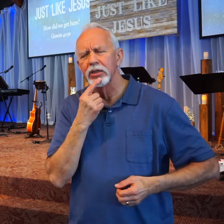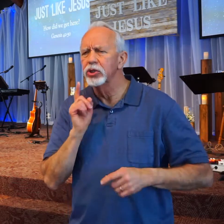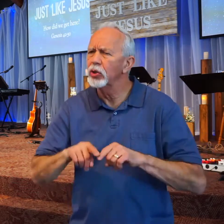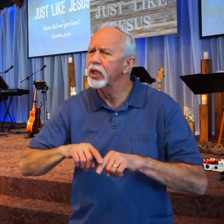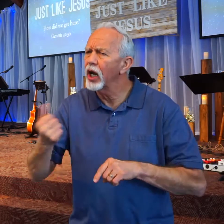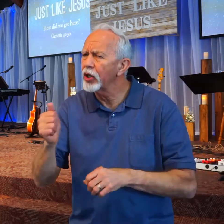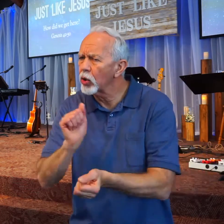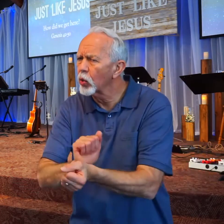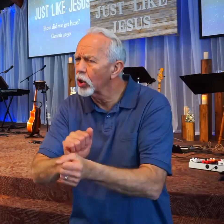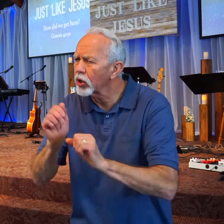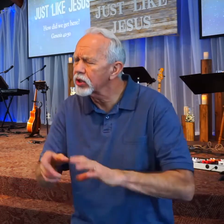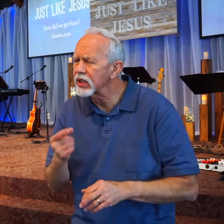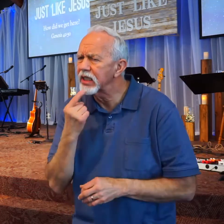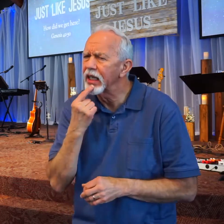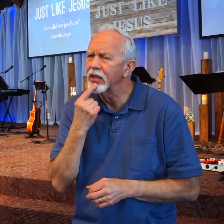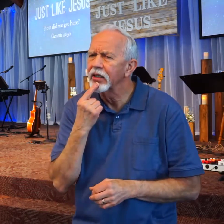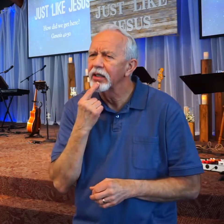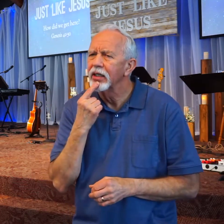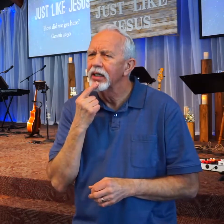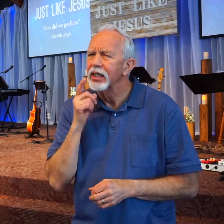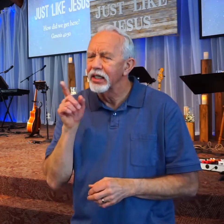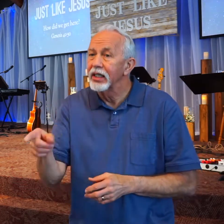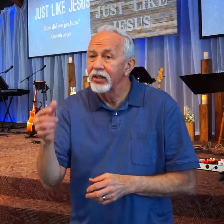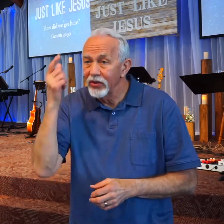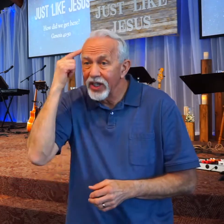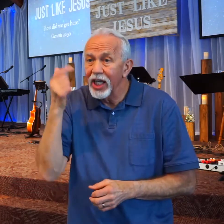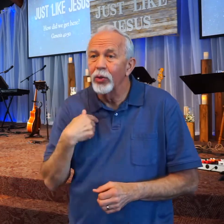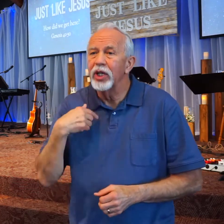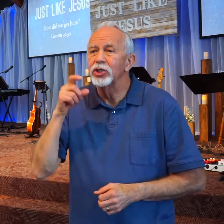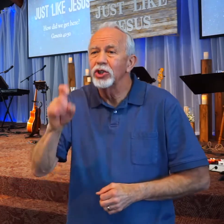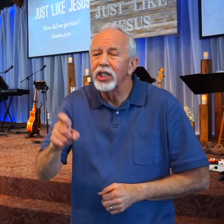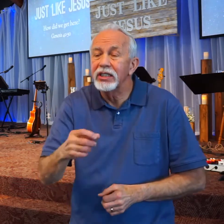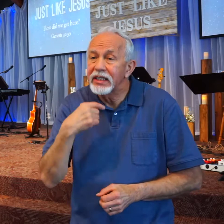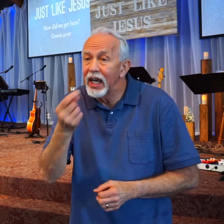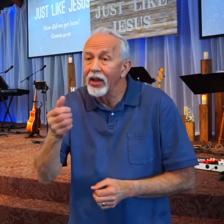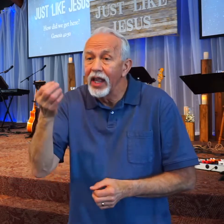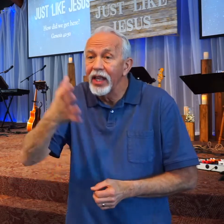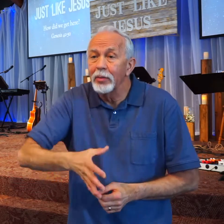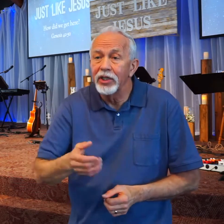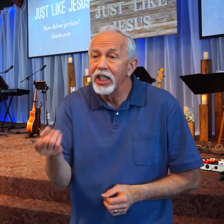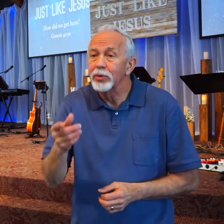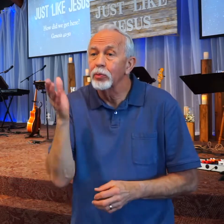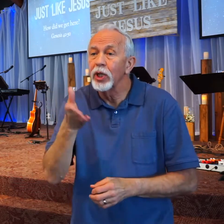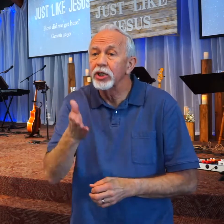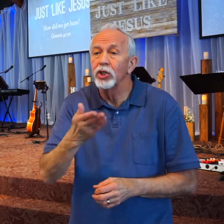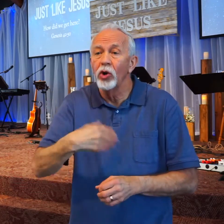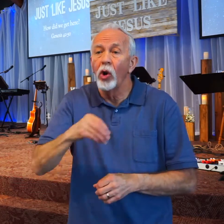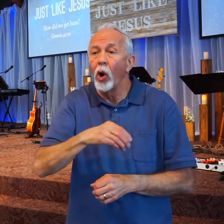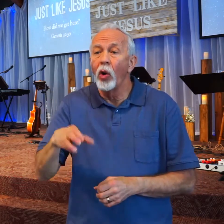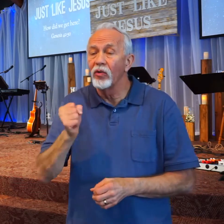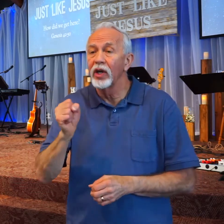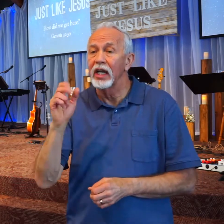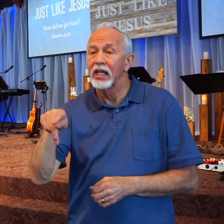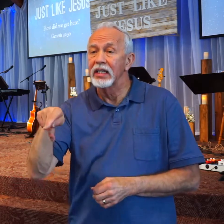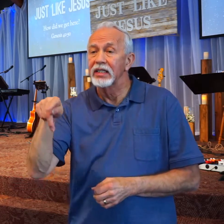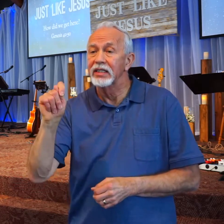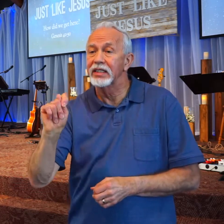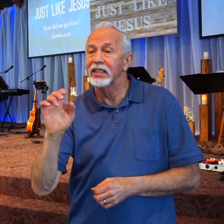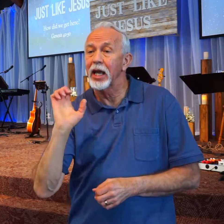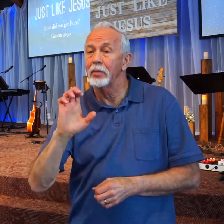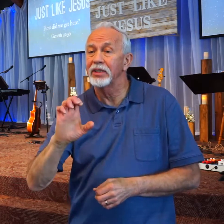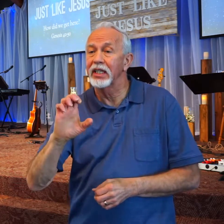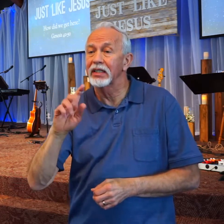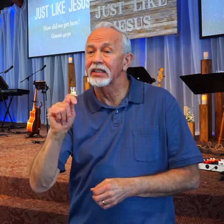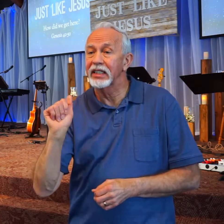other workers there and he said, "You fellas think we ought might to tell that preacher that he's preaching over a septic tank?"